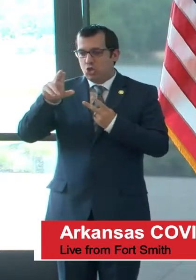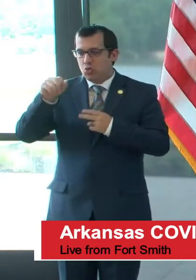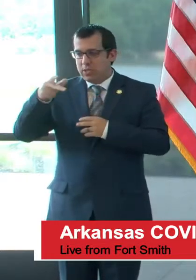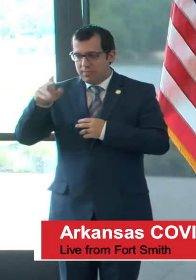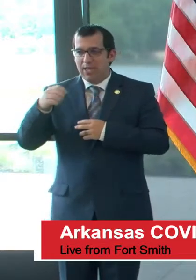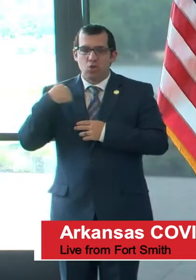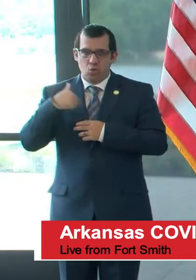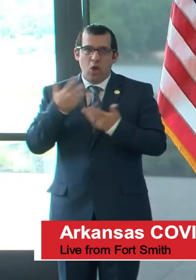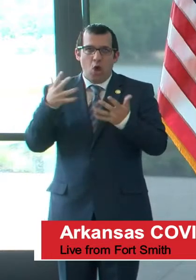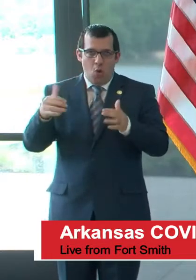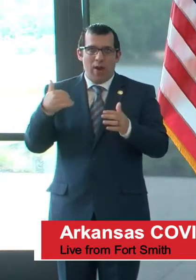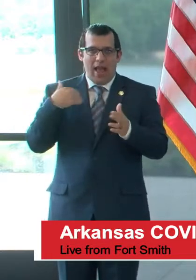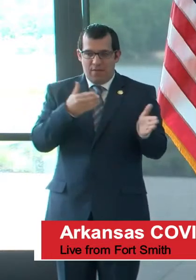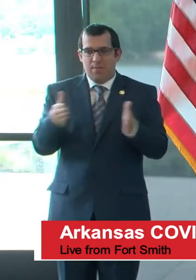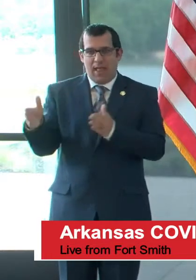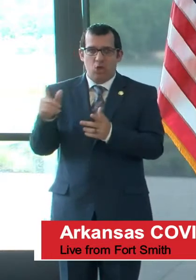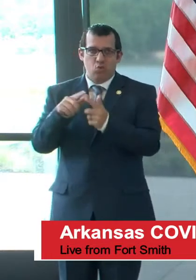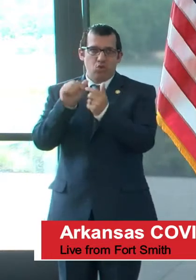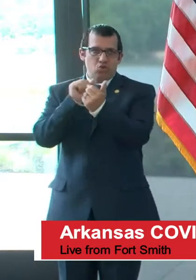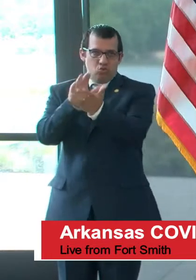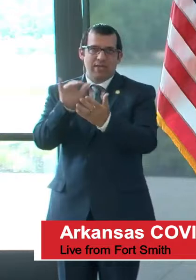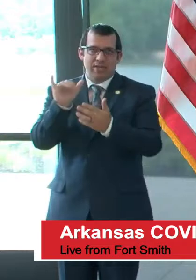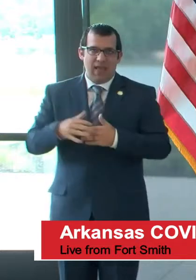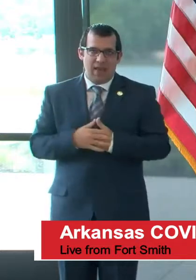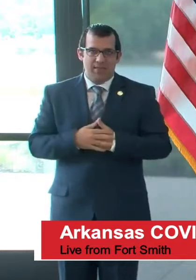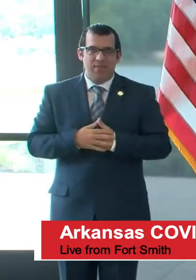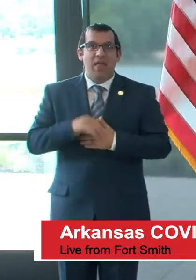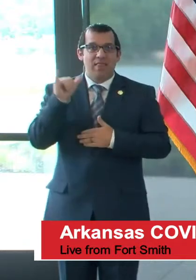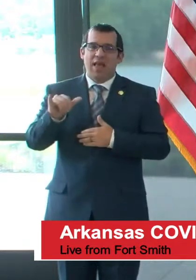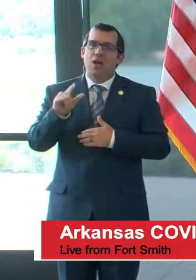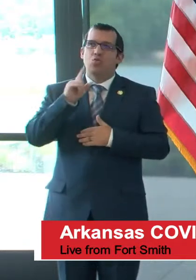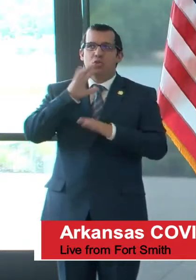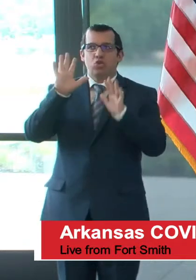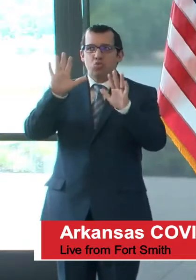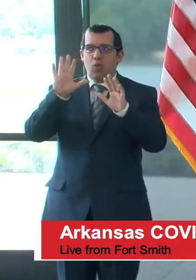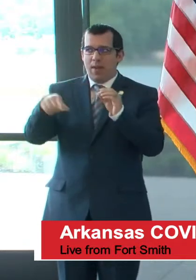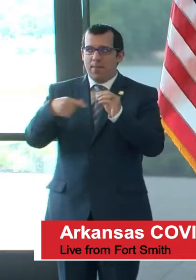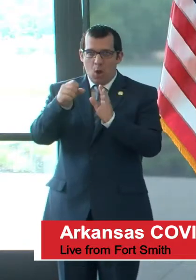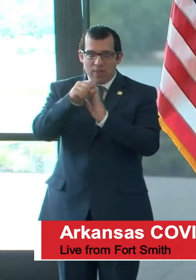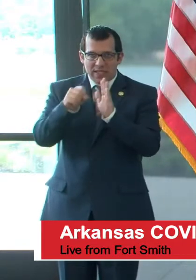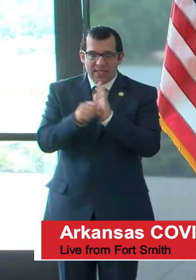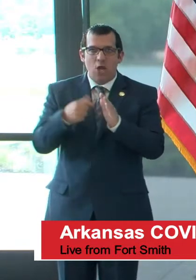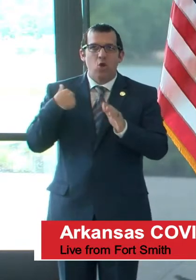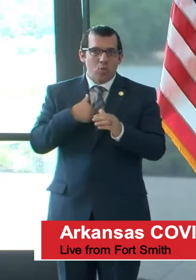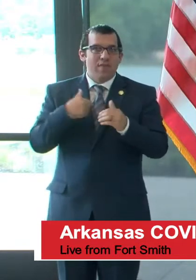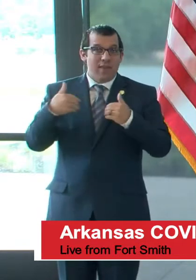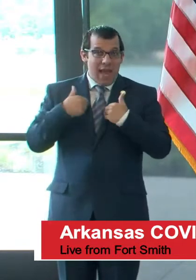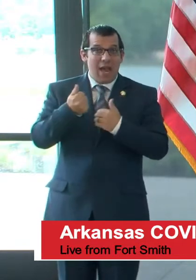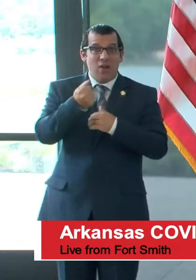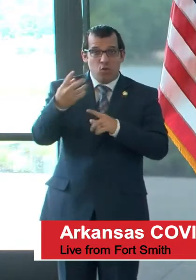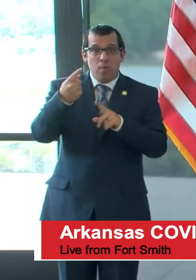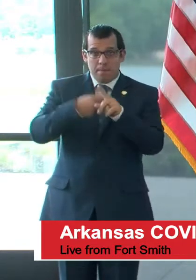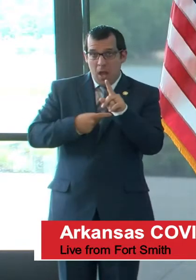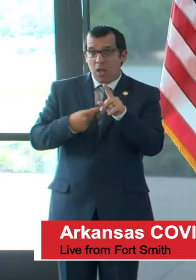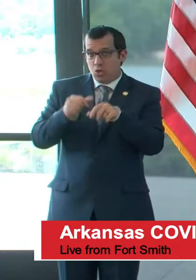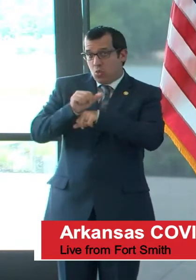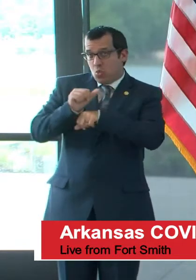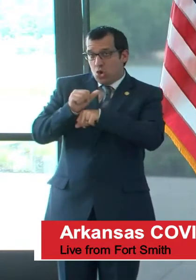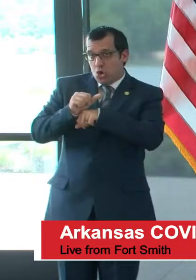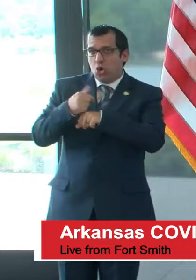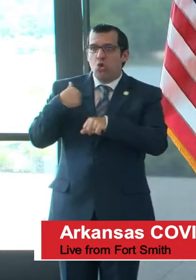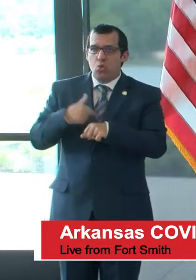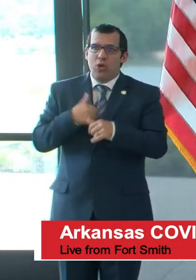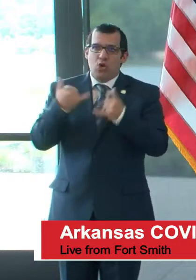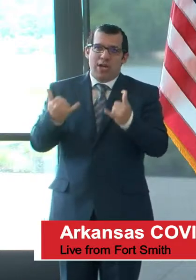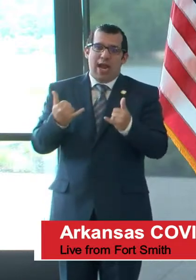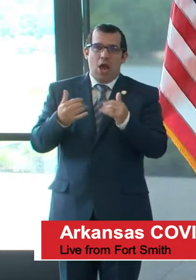have a plan to address that. So that's what's great about the state, and the fact that we've had a couple months to work on this. We actually